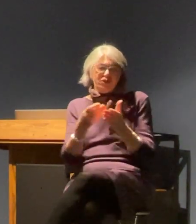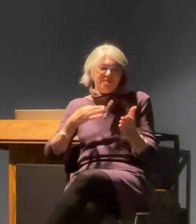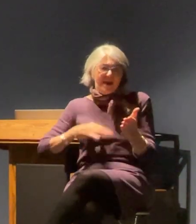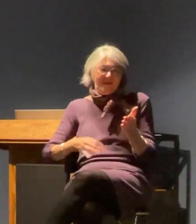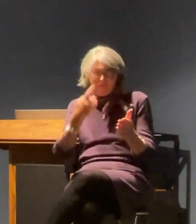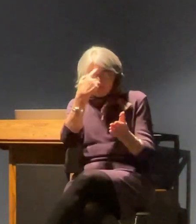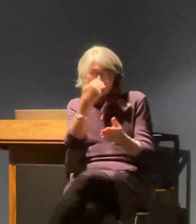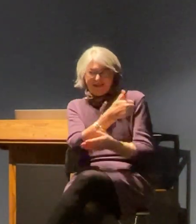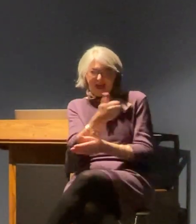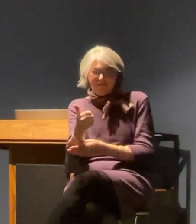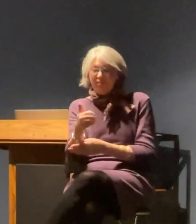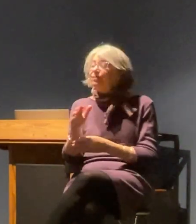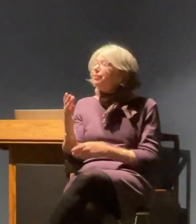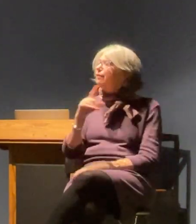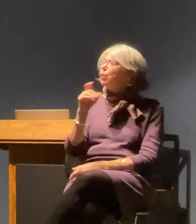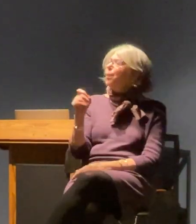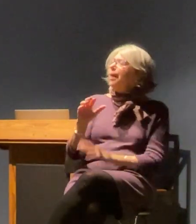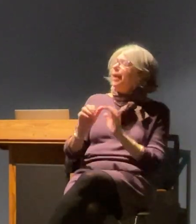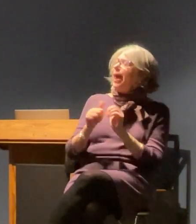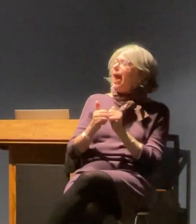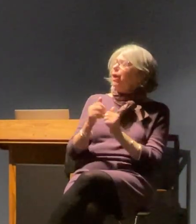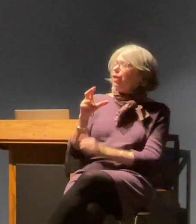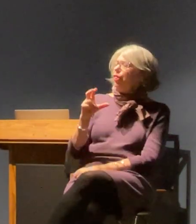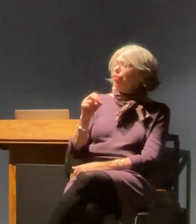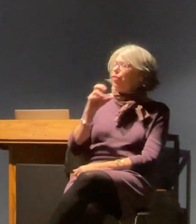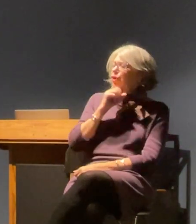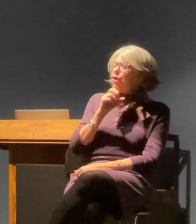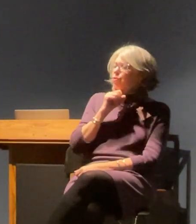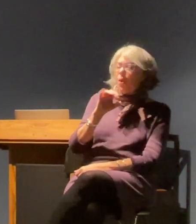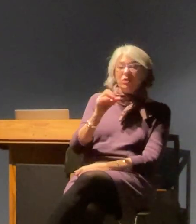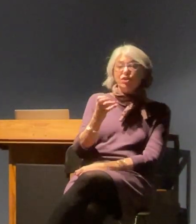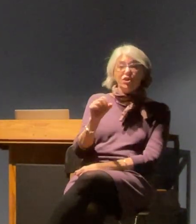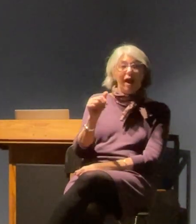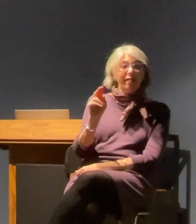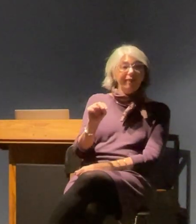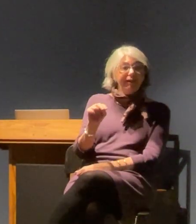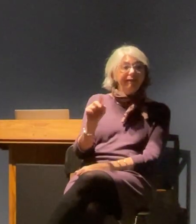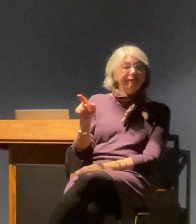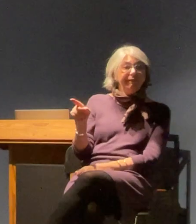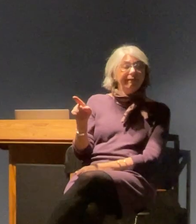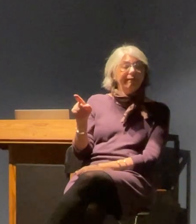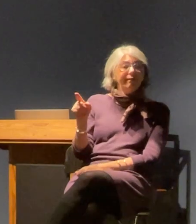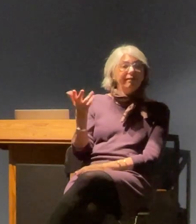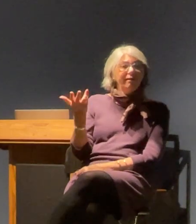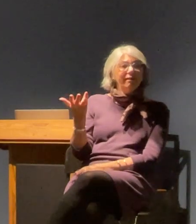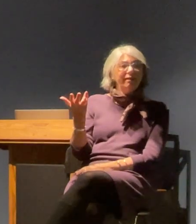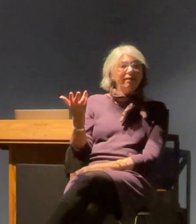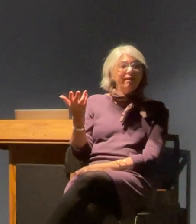have a question for you. How did 30-year-old Jonathan